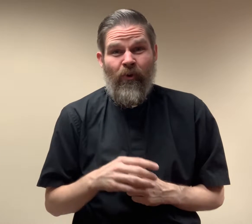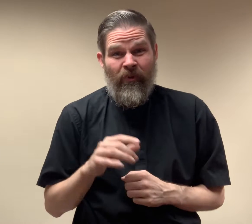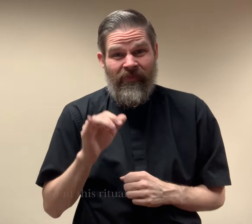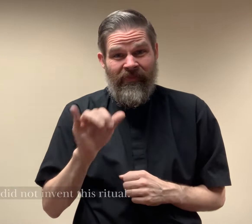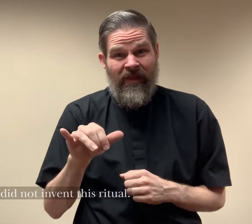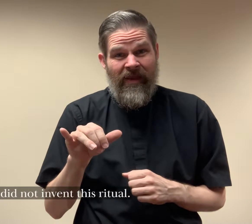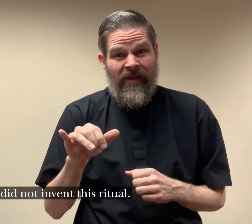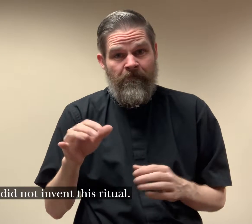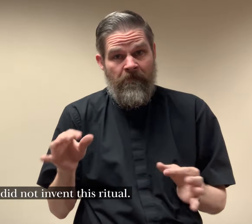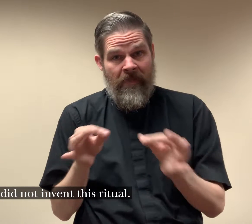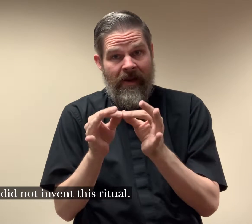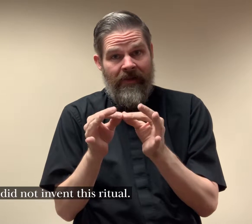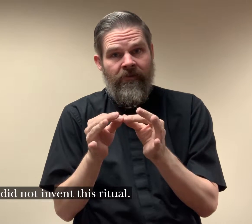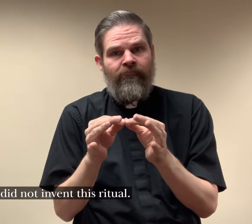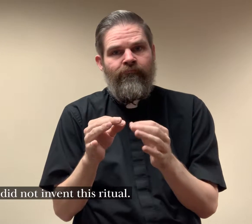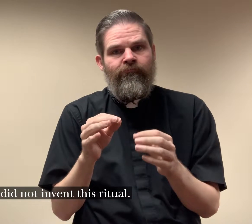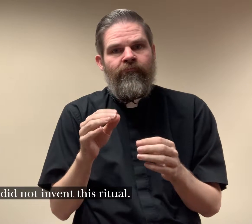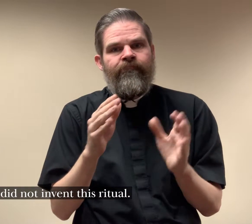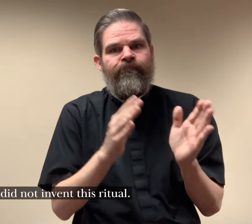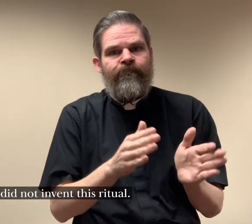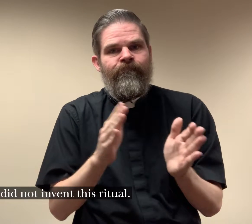We did not invent this ritual.